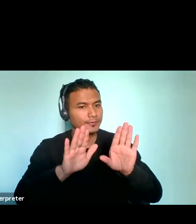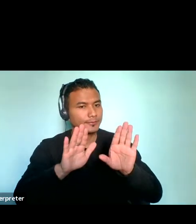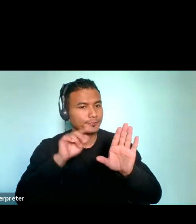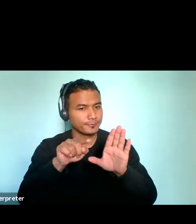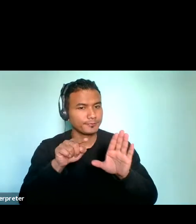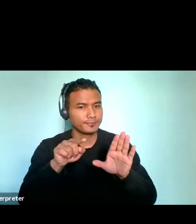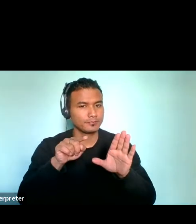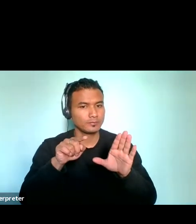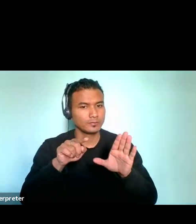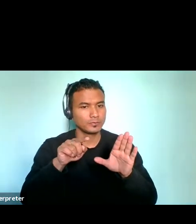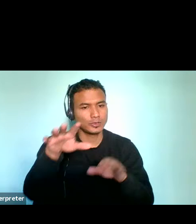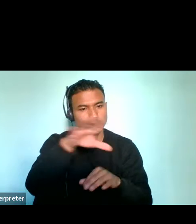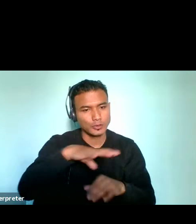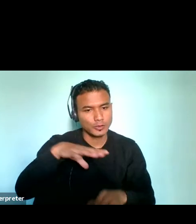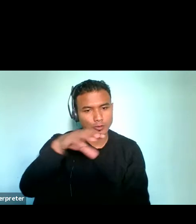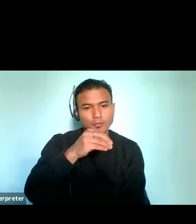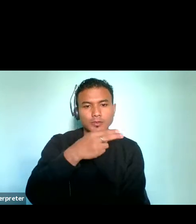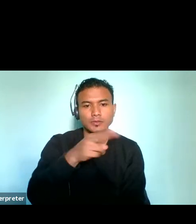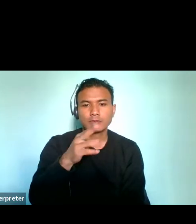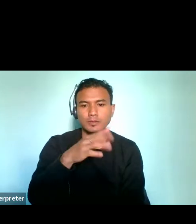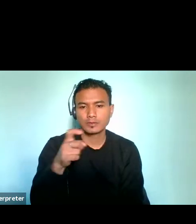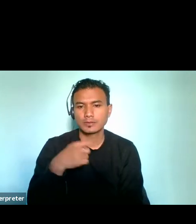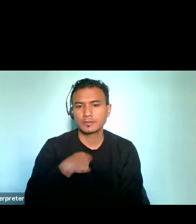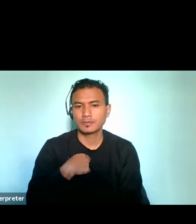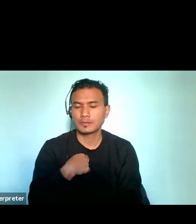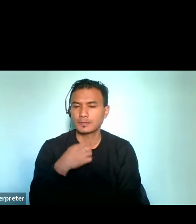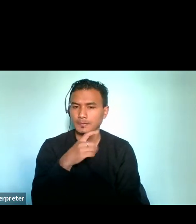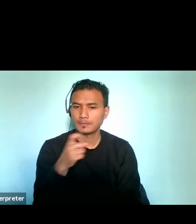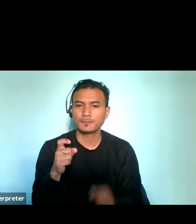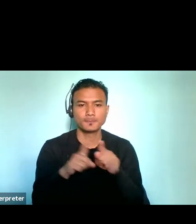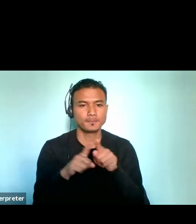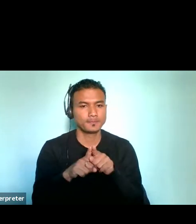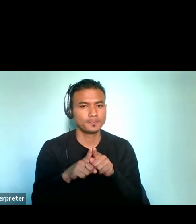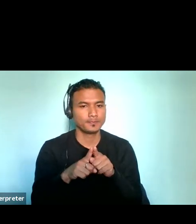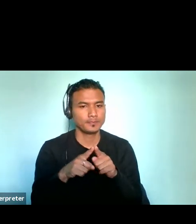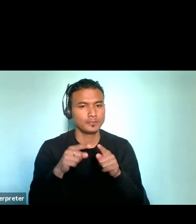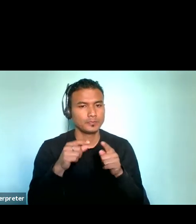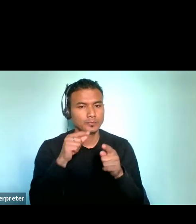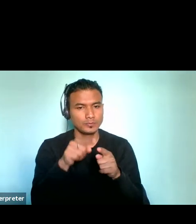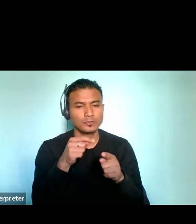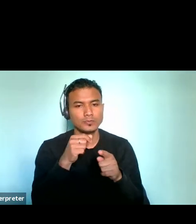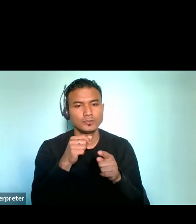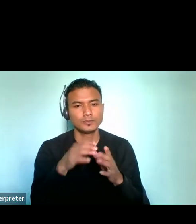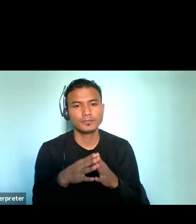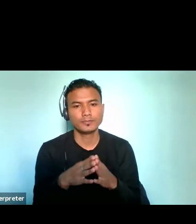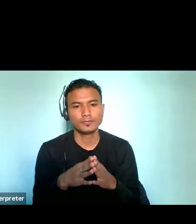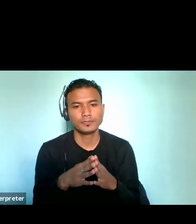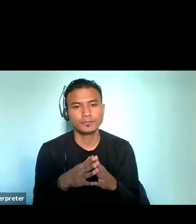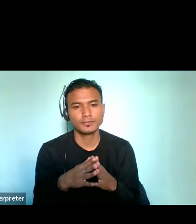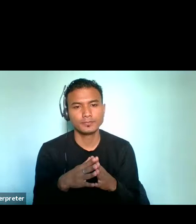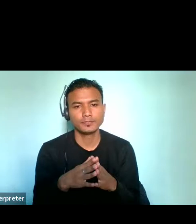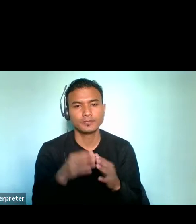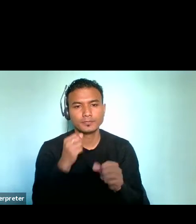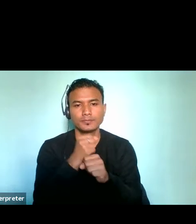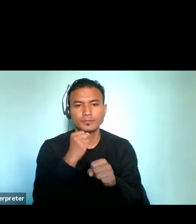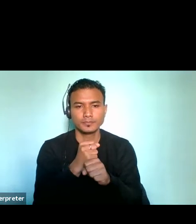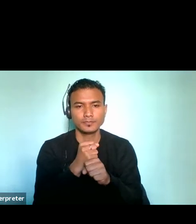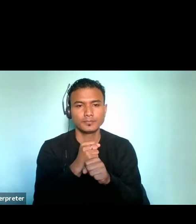to all of you, and also to ourselves for putting forward that work